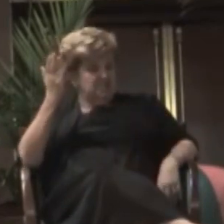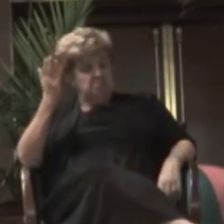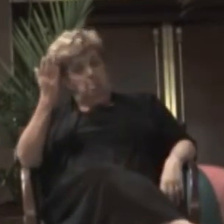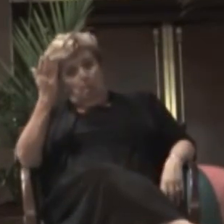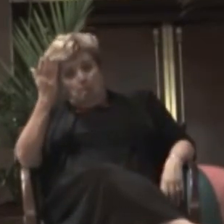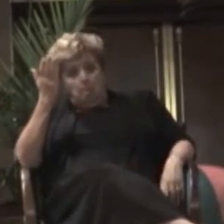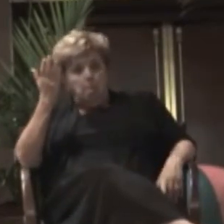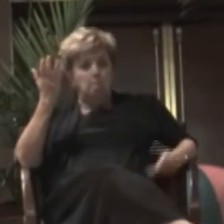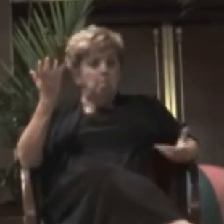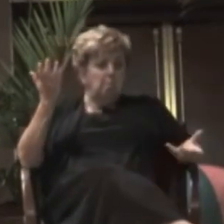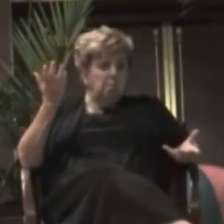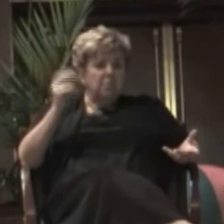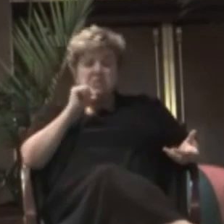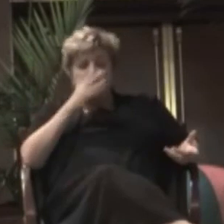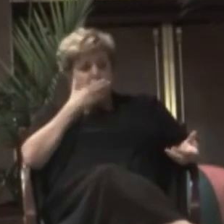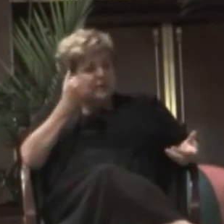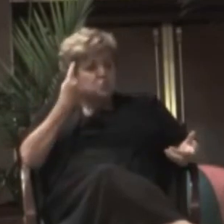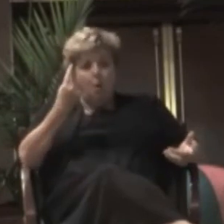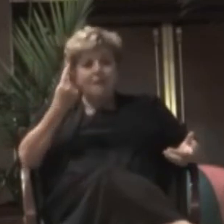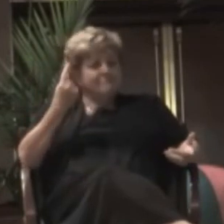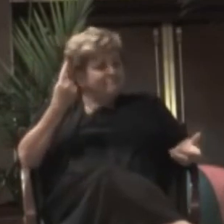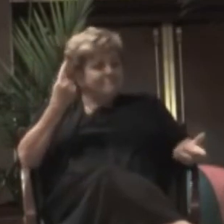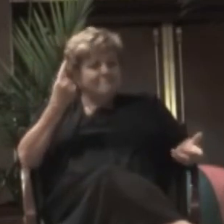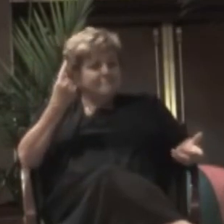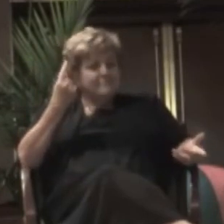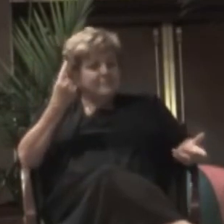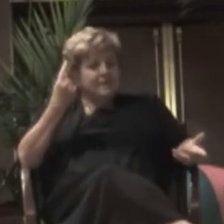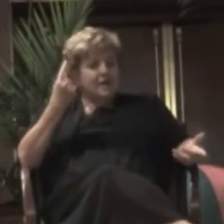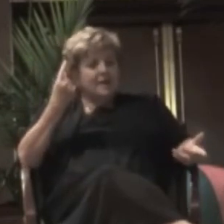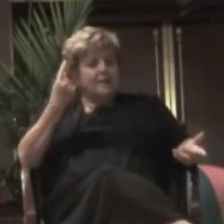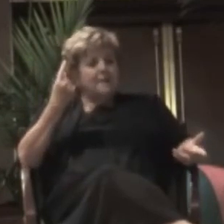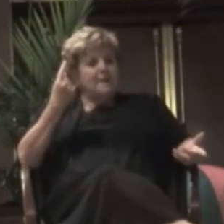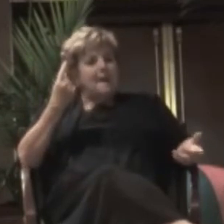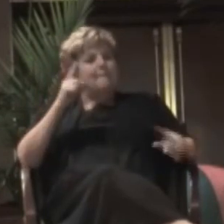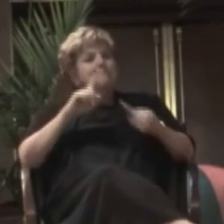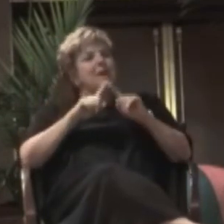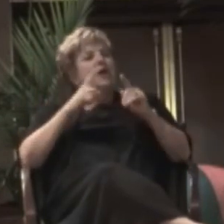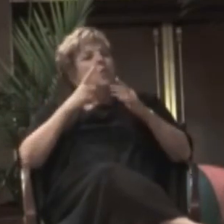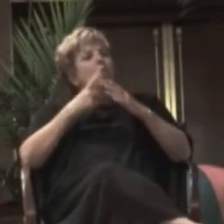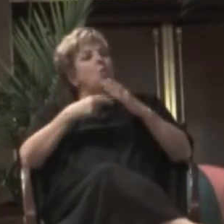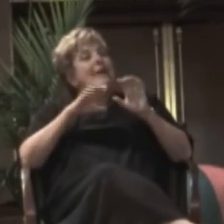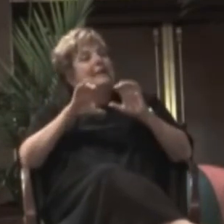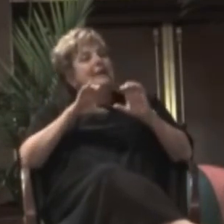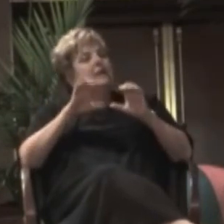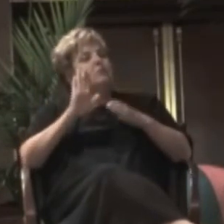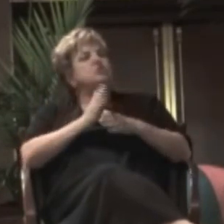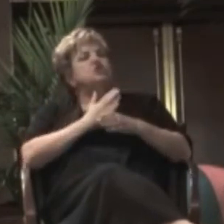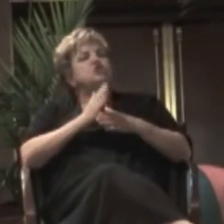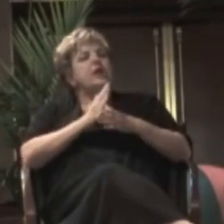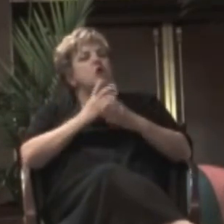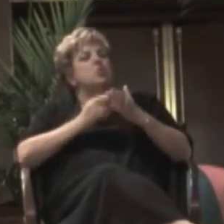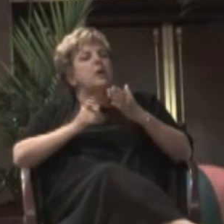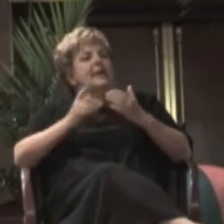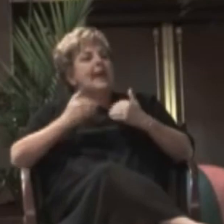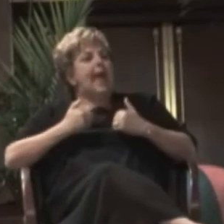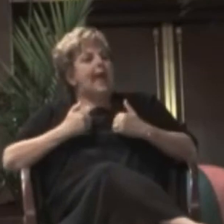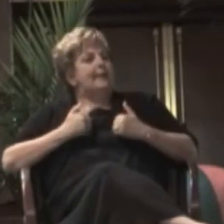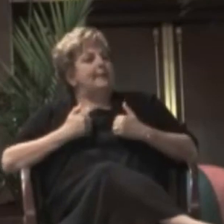Excuse me. What he did was give what he had. And his crude, very poor English. What a message. What a